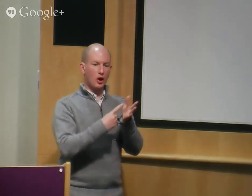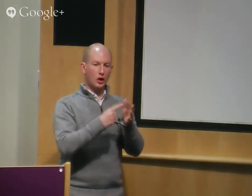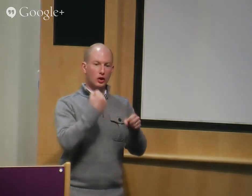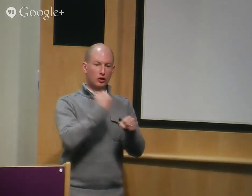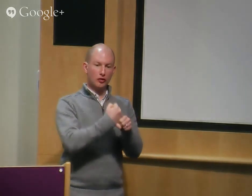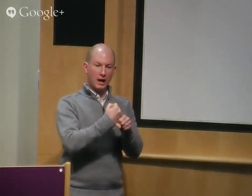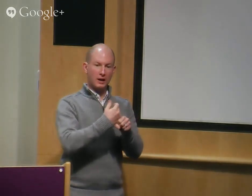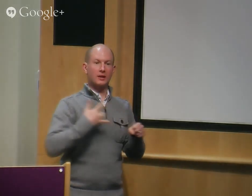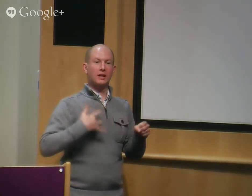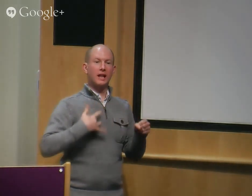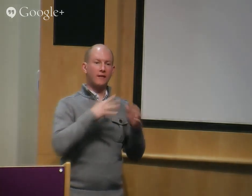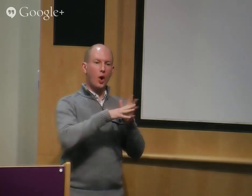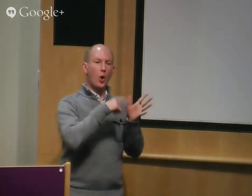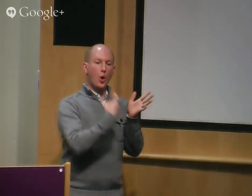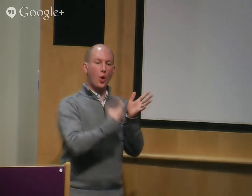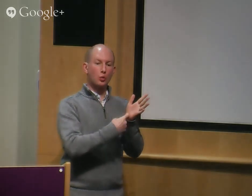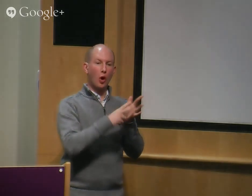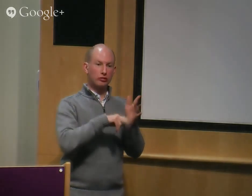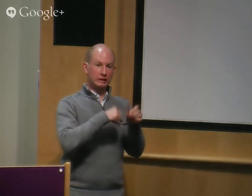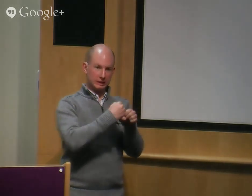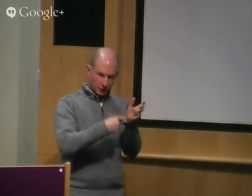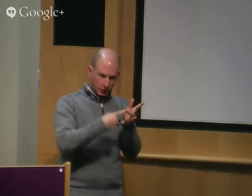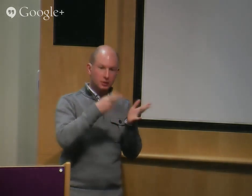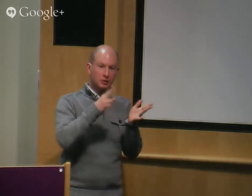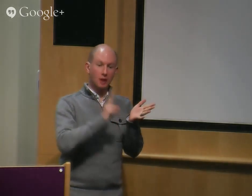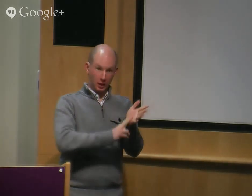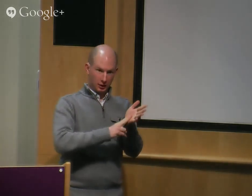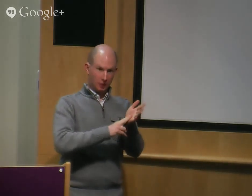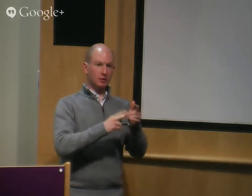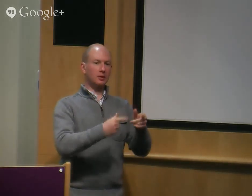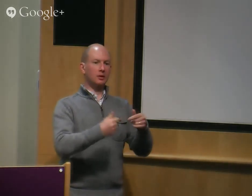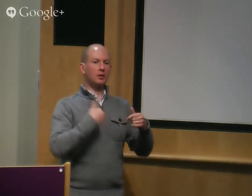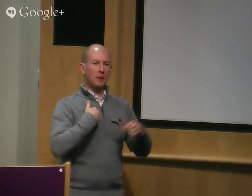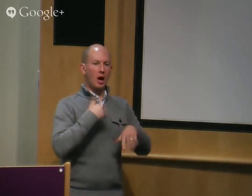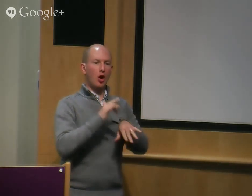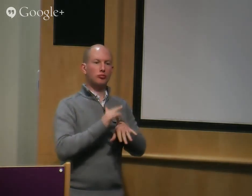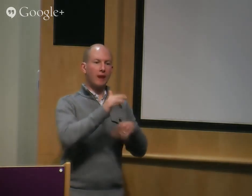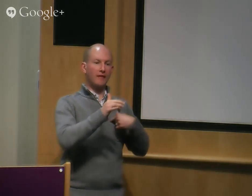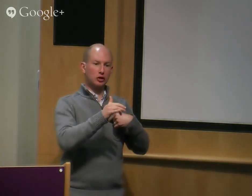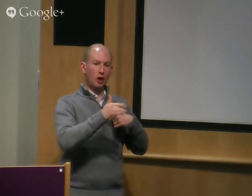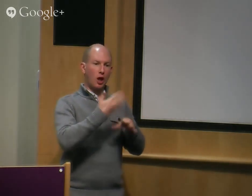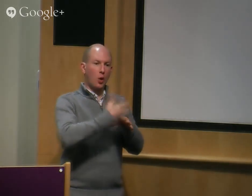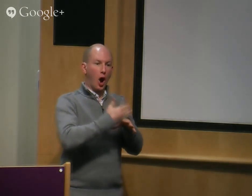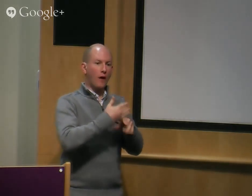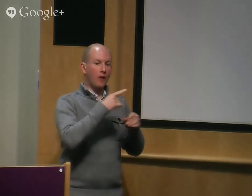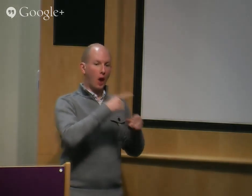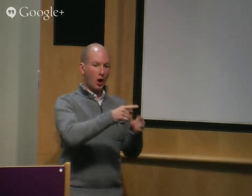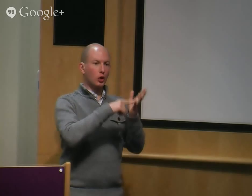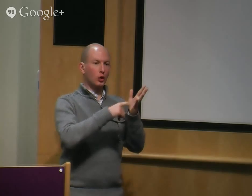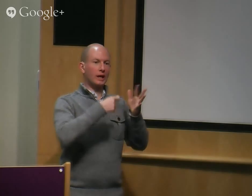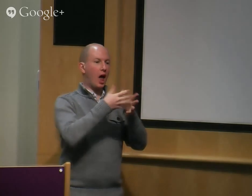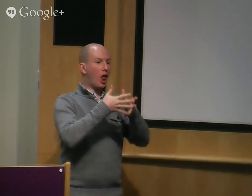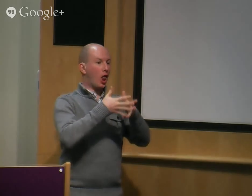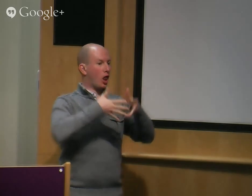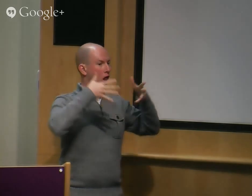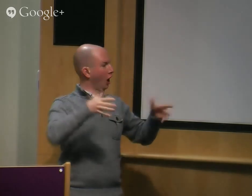Hello. My name is Greg. I live in Lord Warrington. Now, my profession is